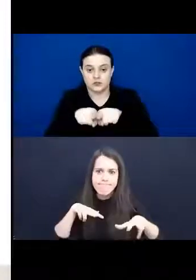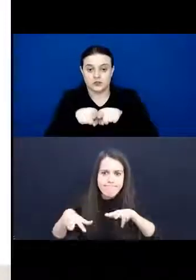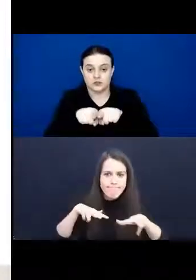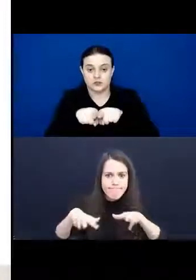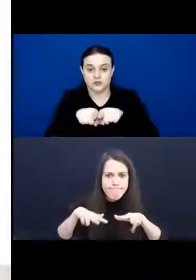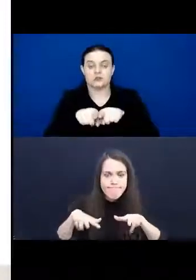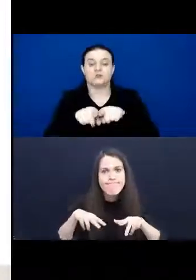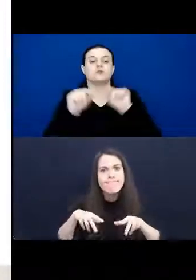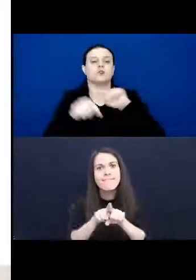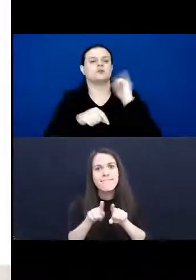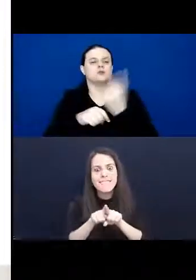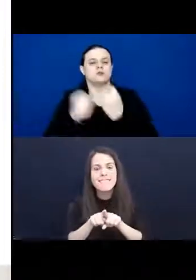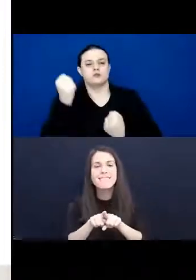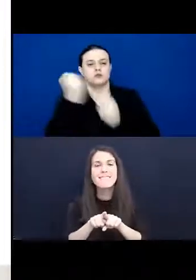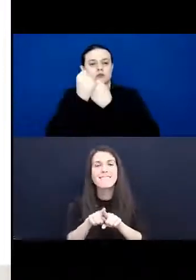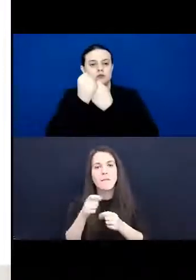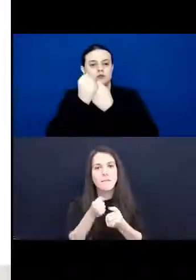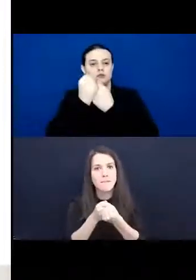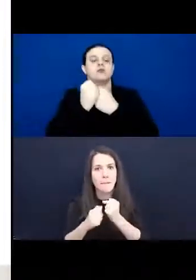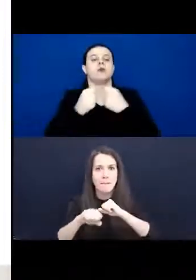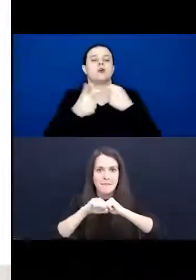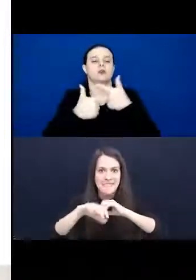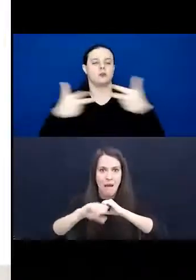who supported the media work.